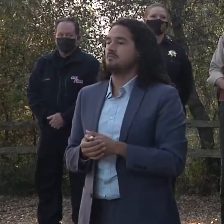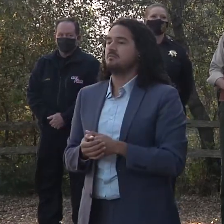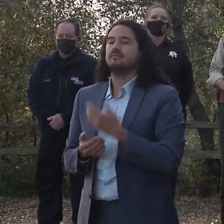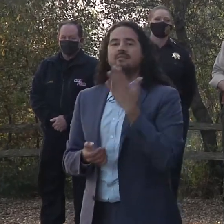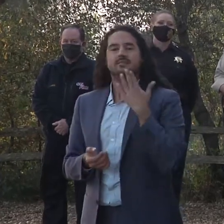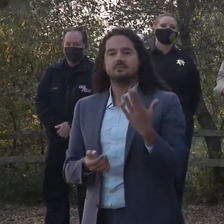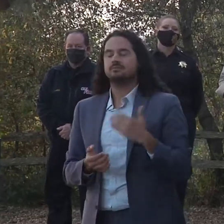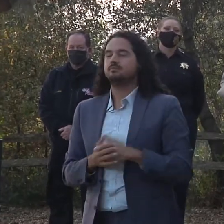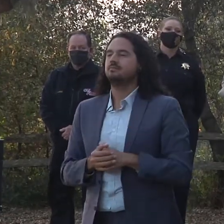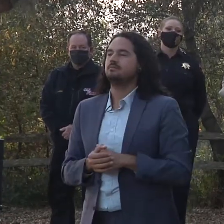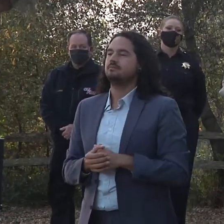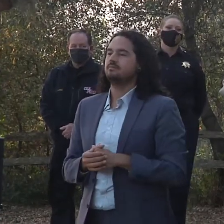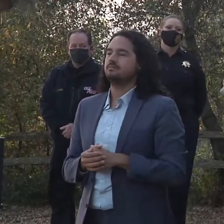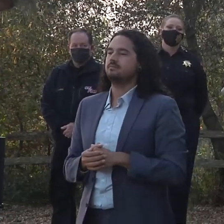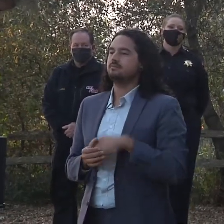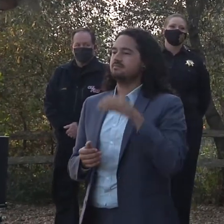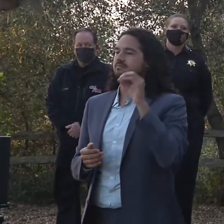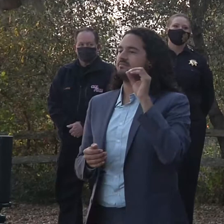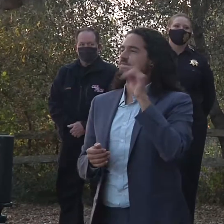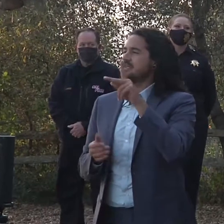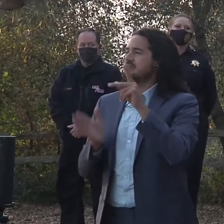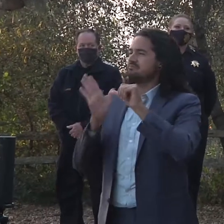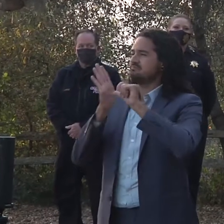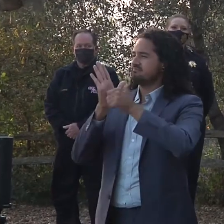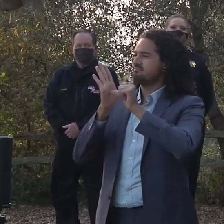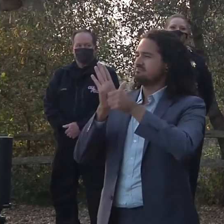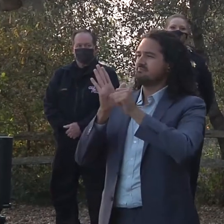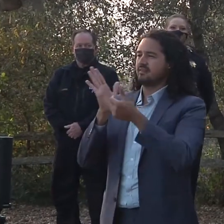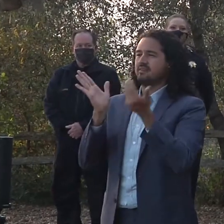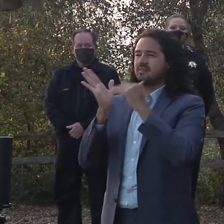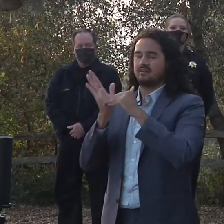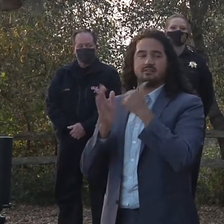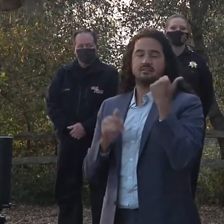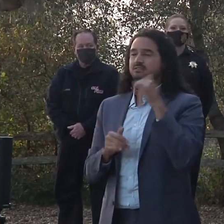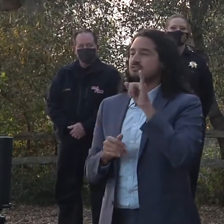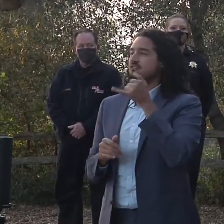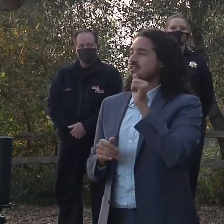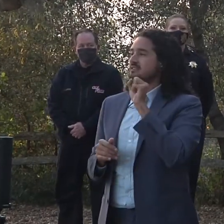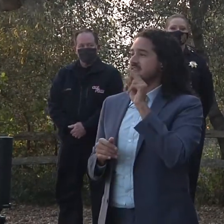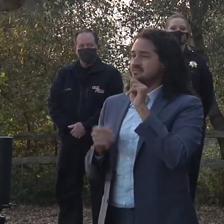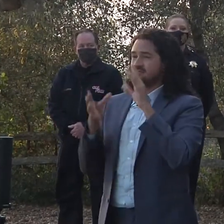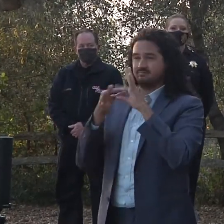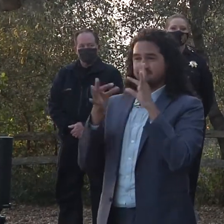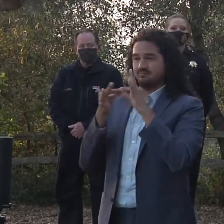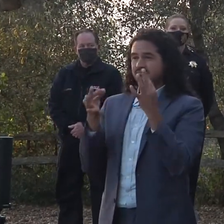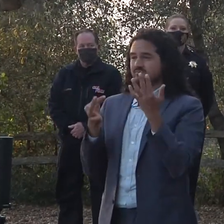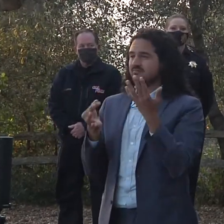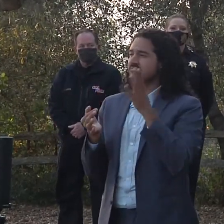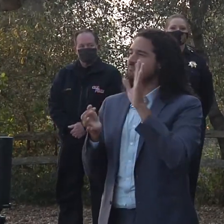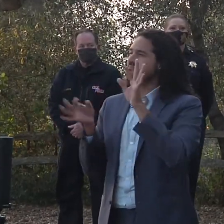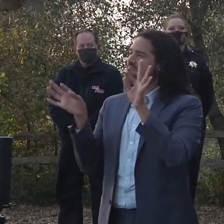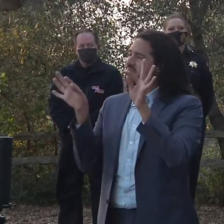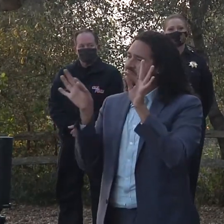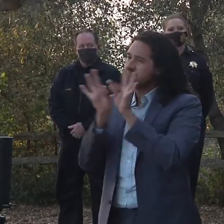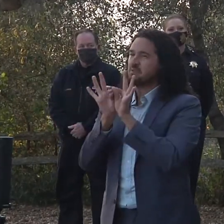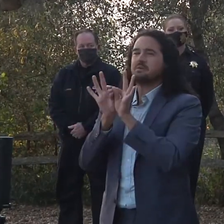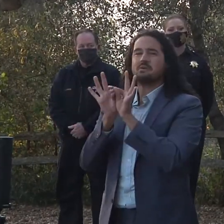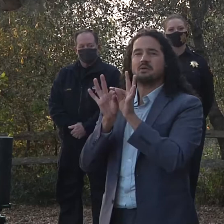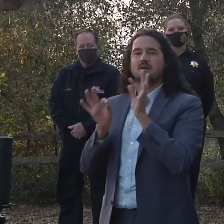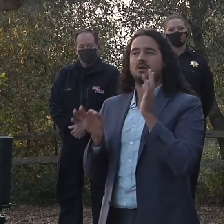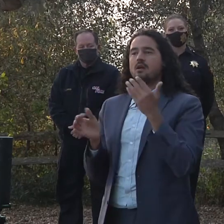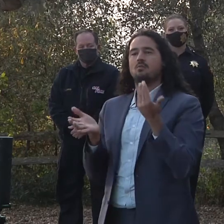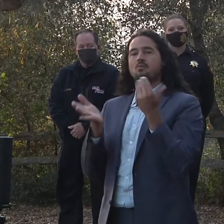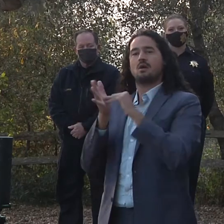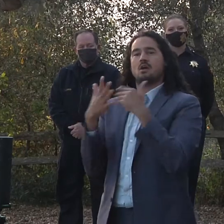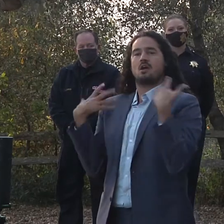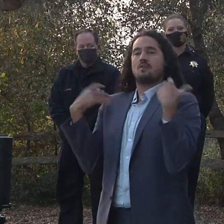All right, so just to reiterate, I think it's really important what Jason's brought up tonight is just how vital that recovery website is and the resources they